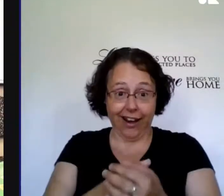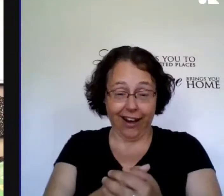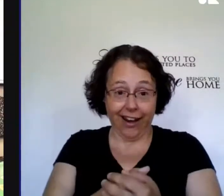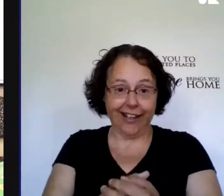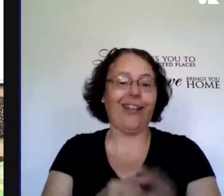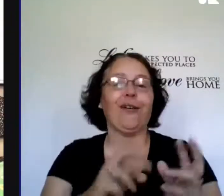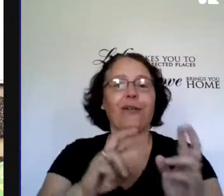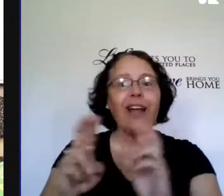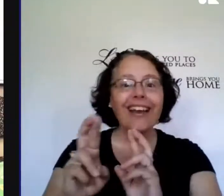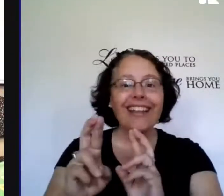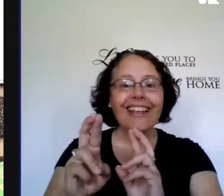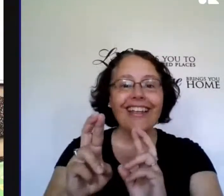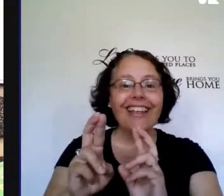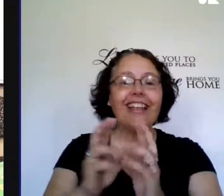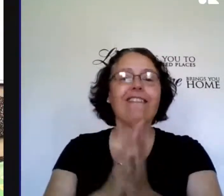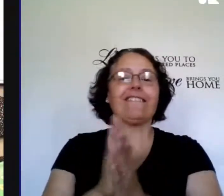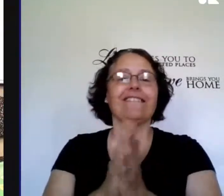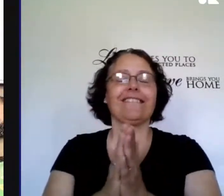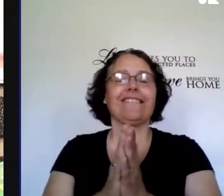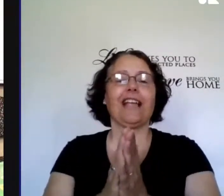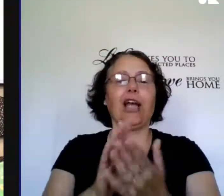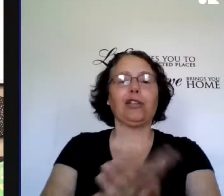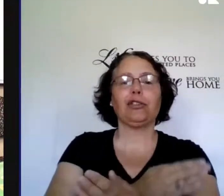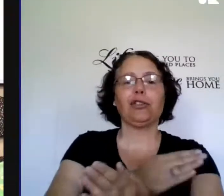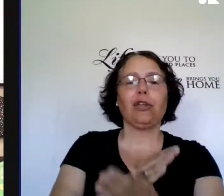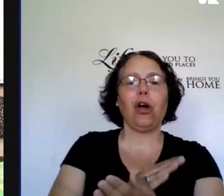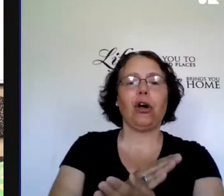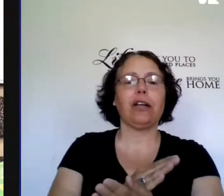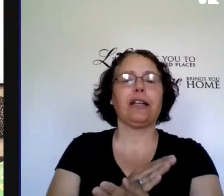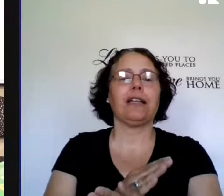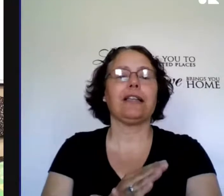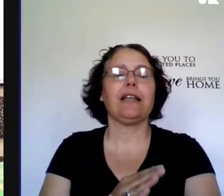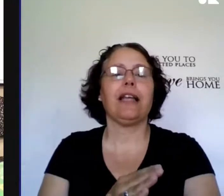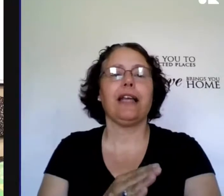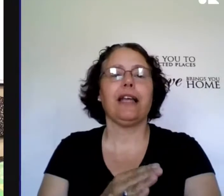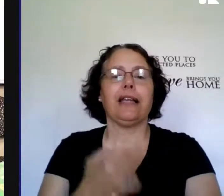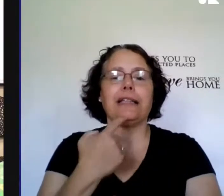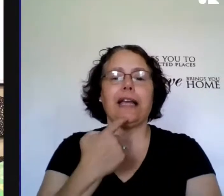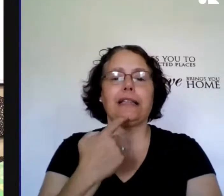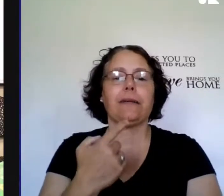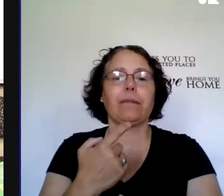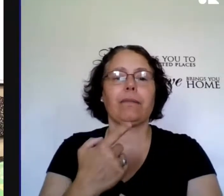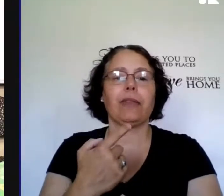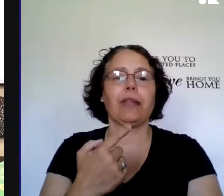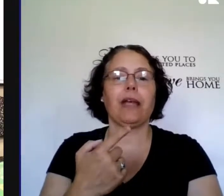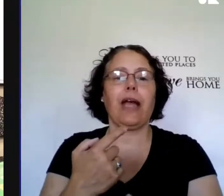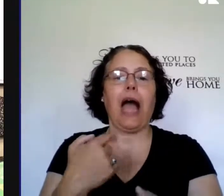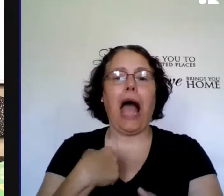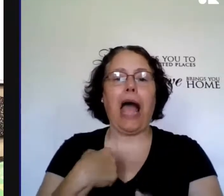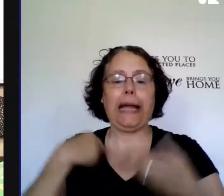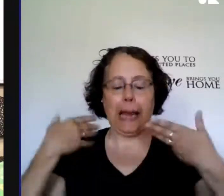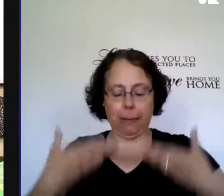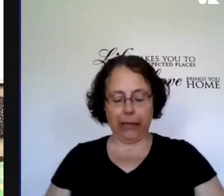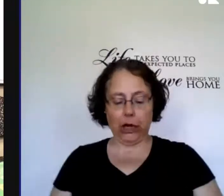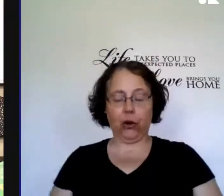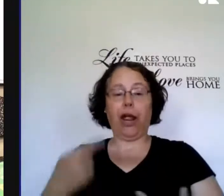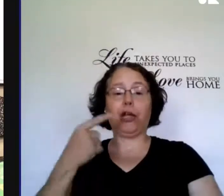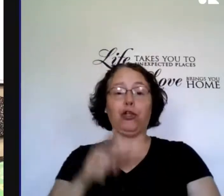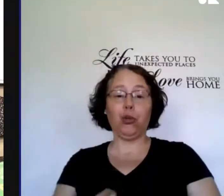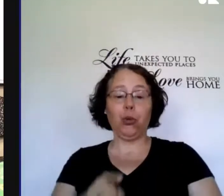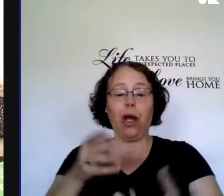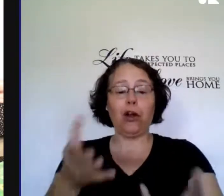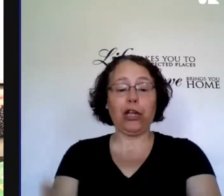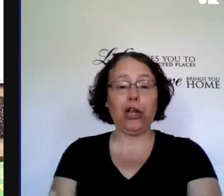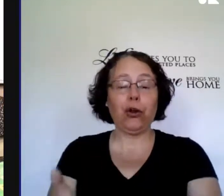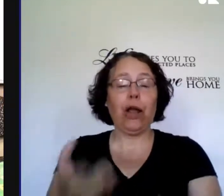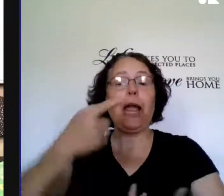Here we go. This song goes like this. It says, I am here and you are here and